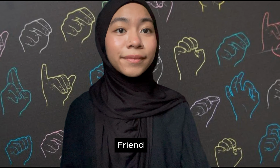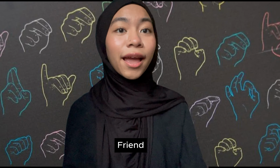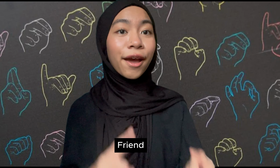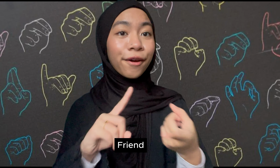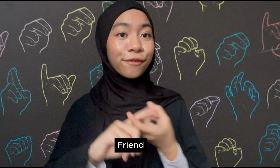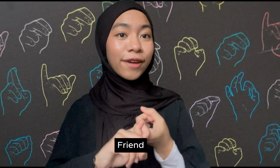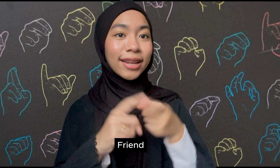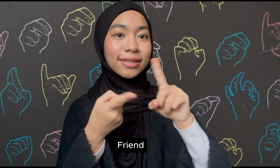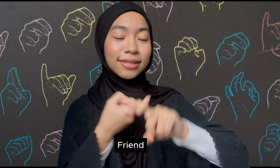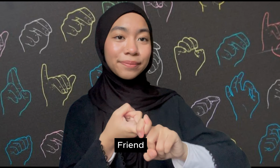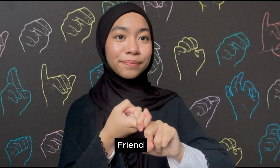Friend.